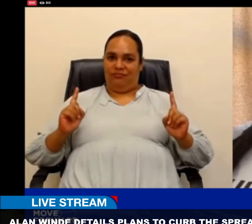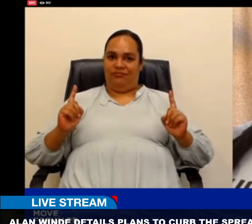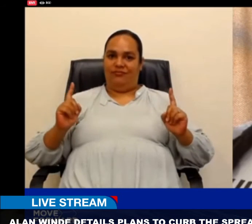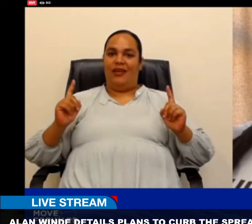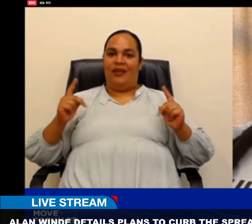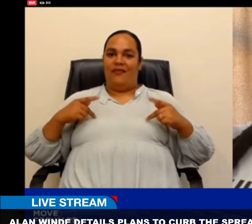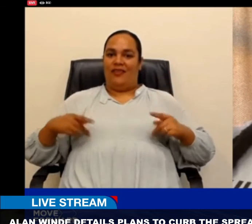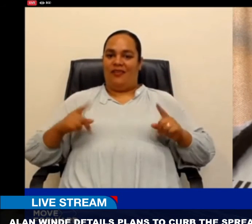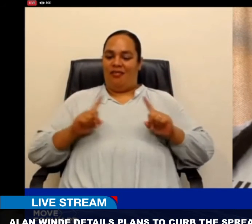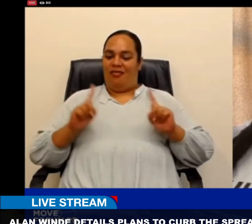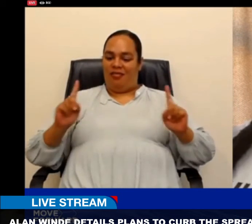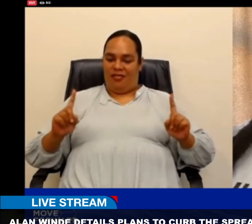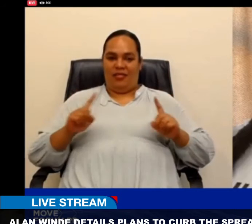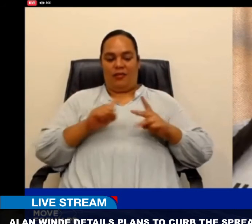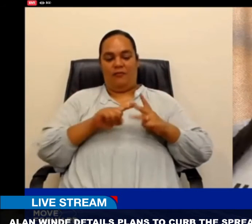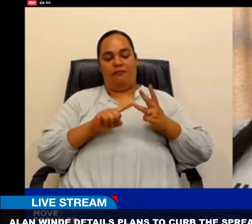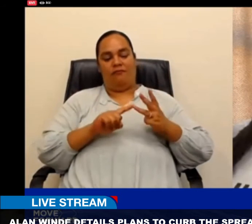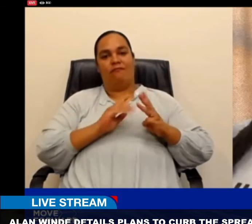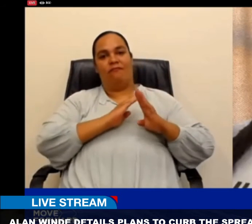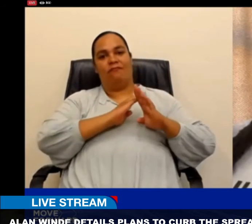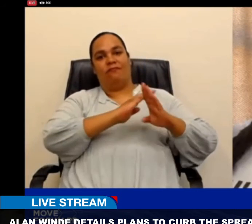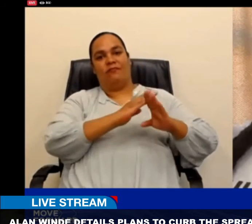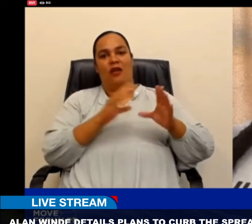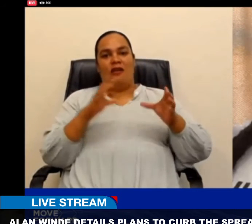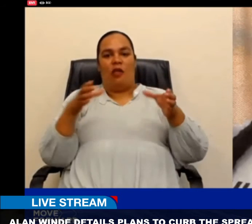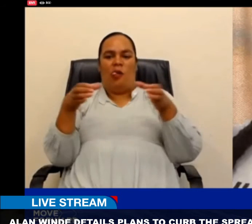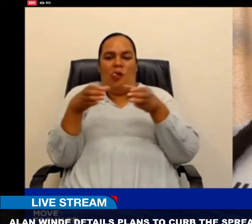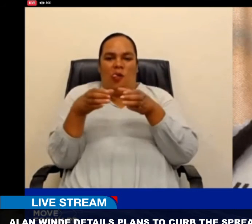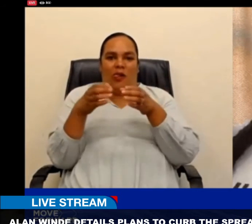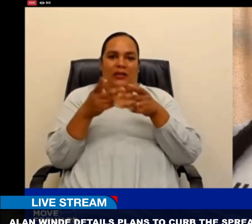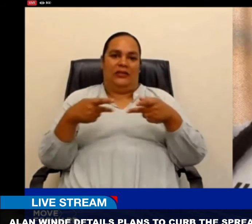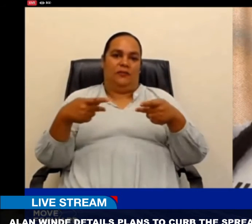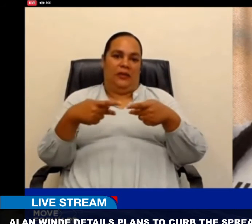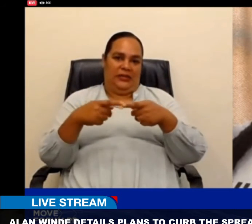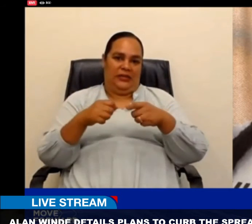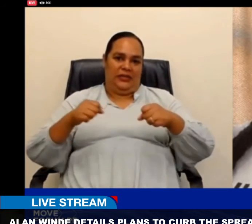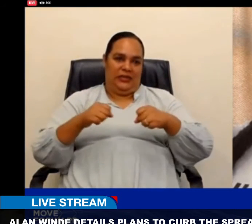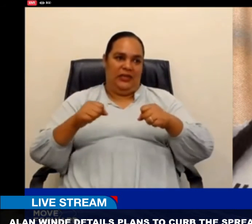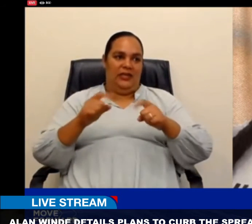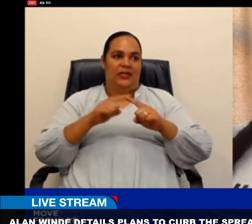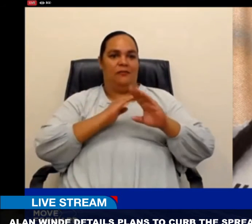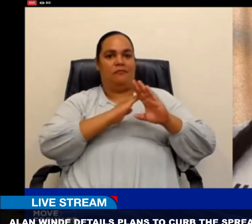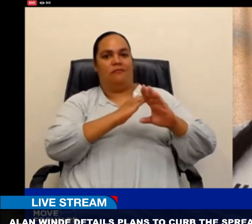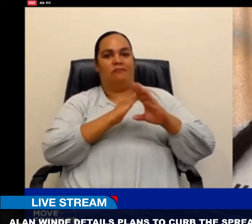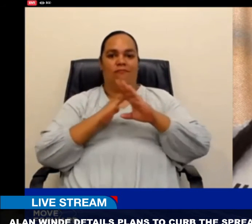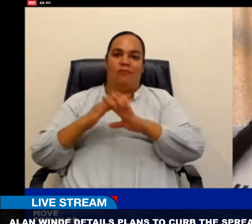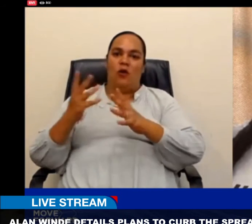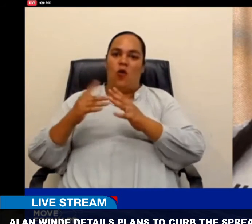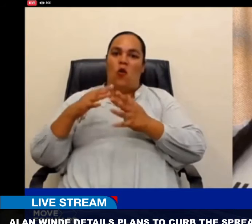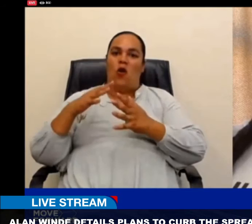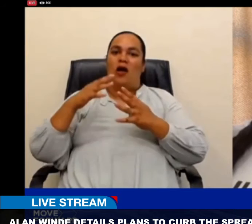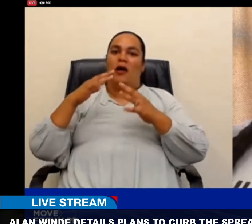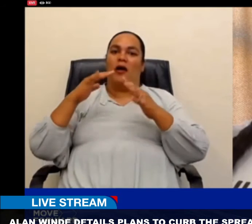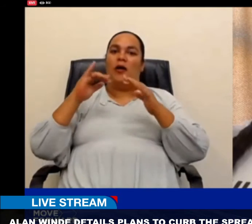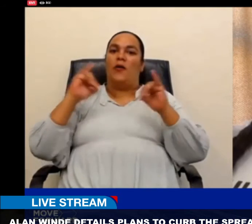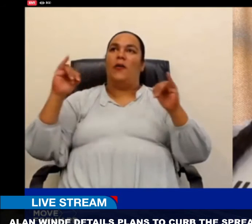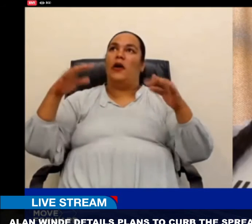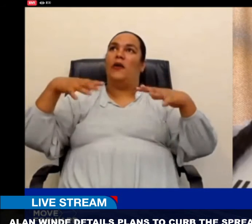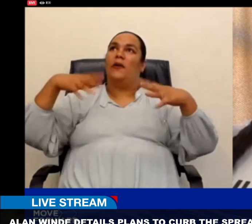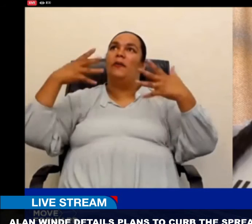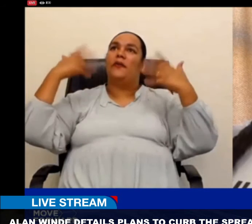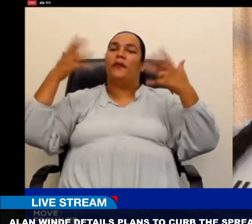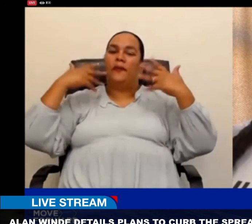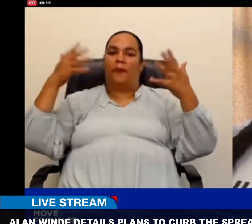distancing, avoid the confined spaces, avoid the areas where there is poor ventilation, and